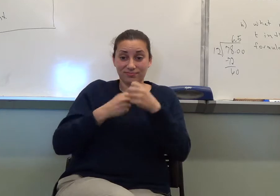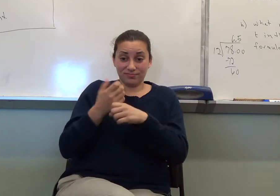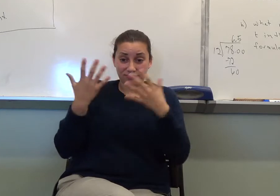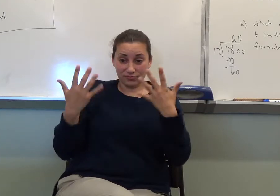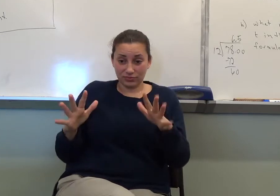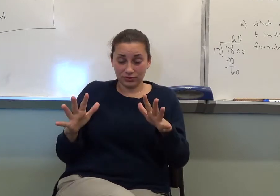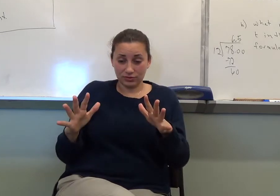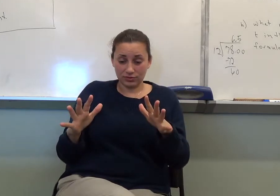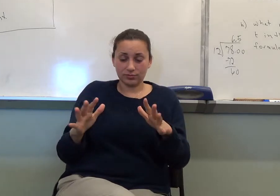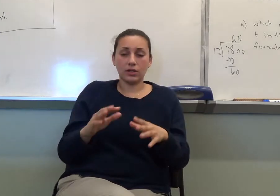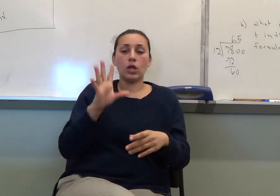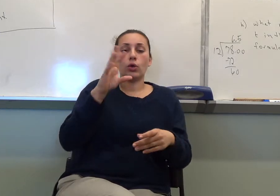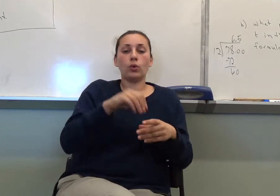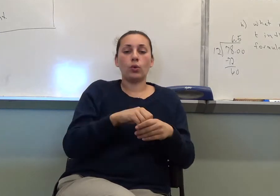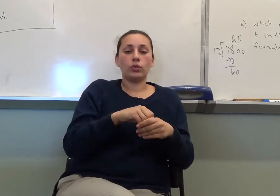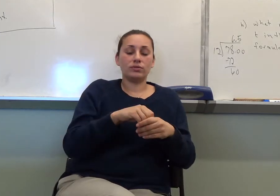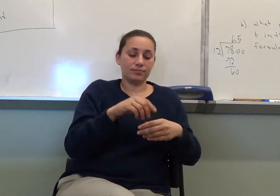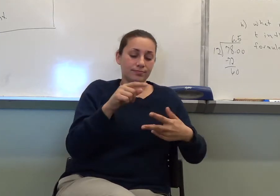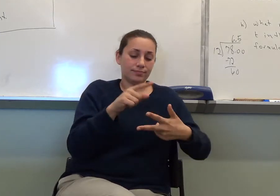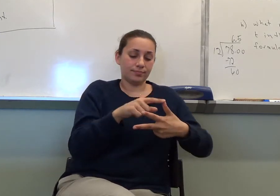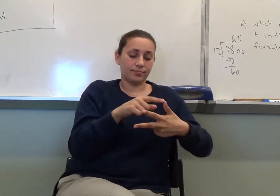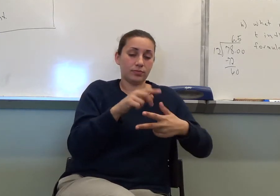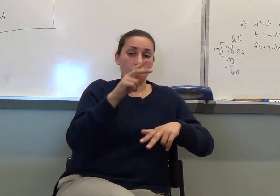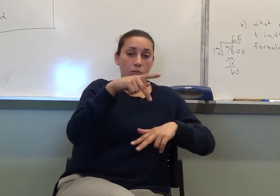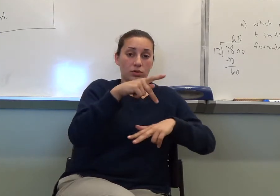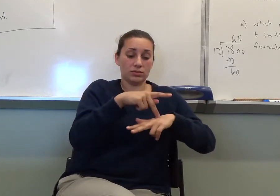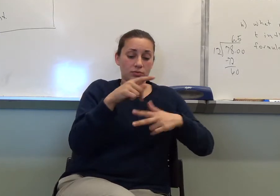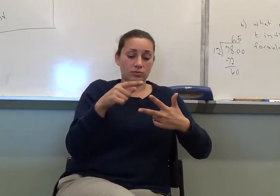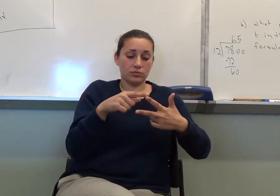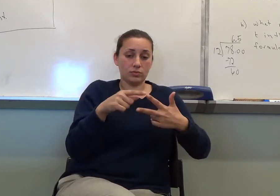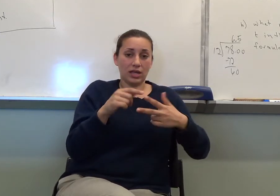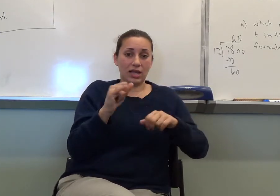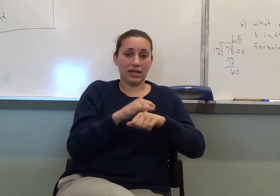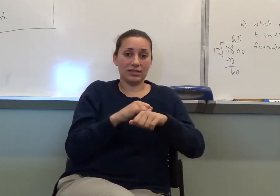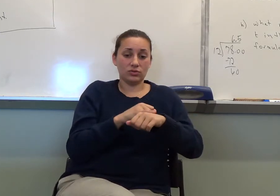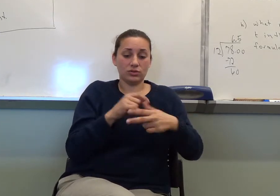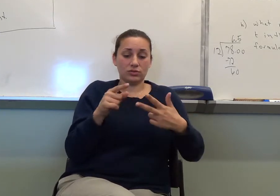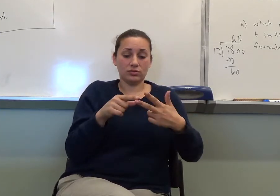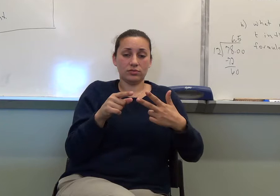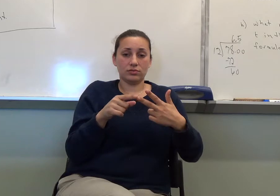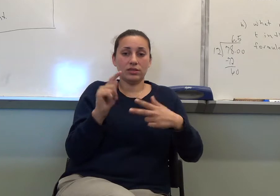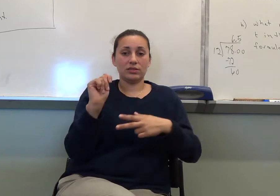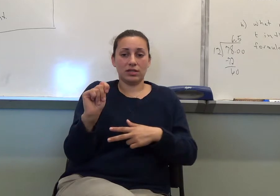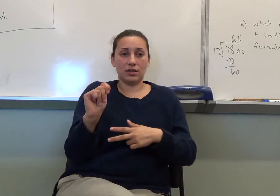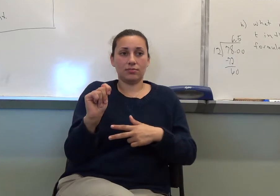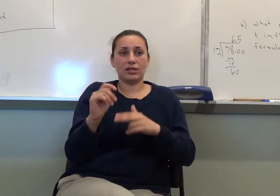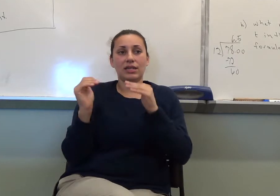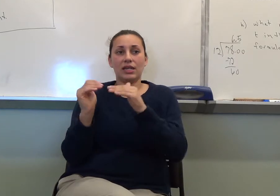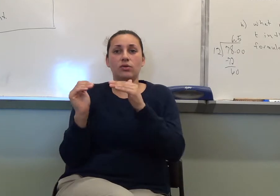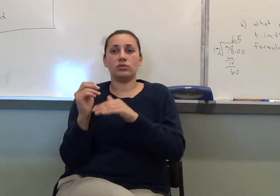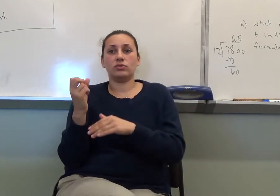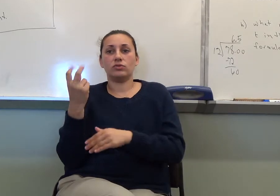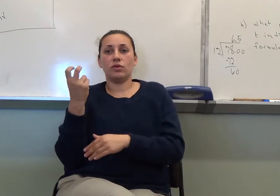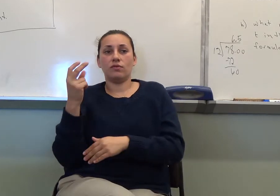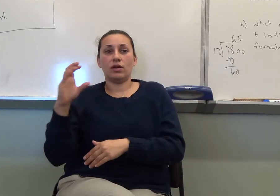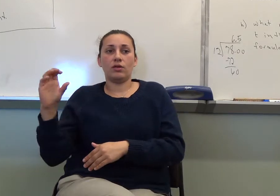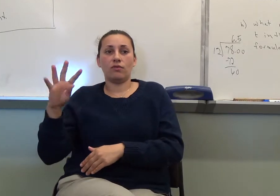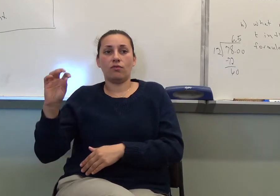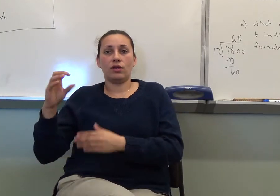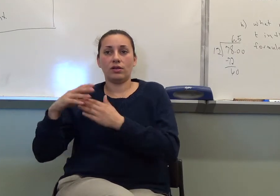the interest, which is 1,000 plus 240, which is $1,240. Everyone on board